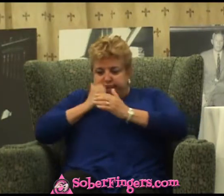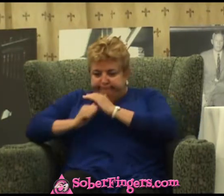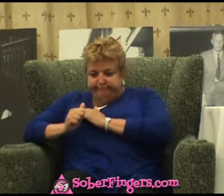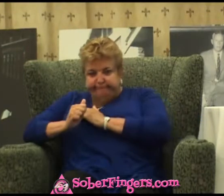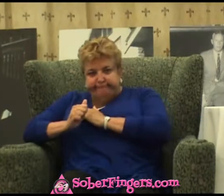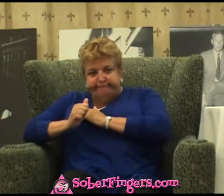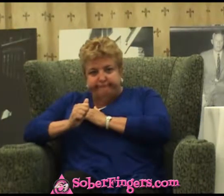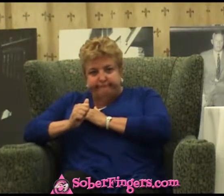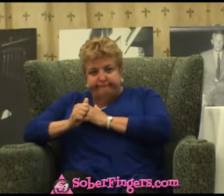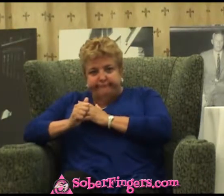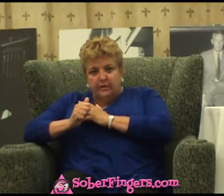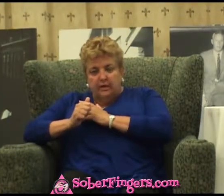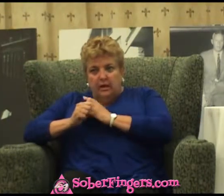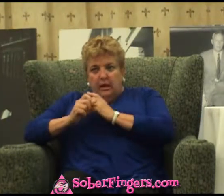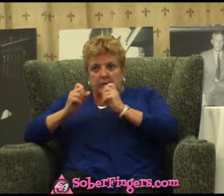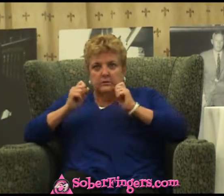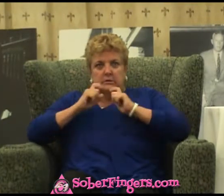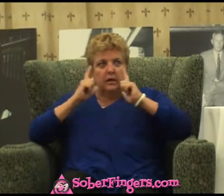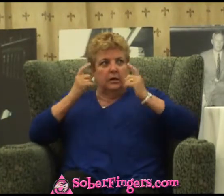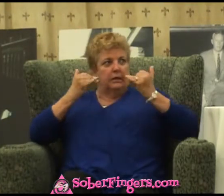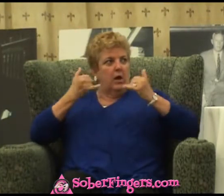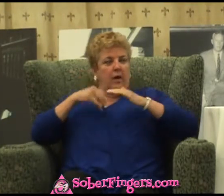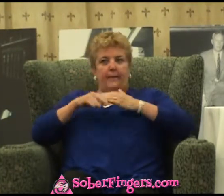So suddenly I'm in a room with people, well-lit